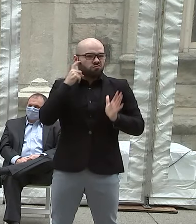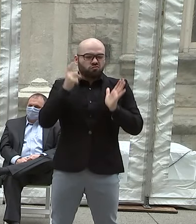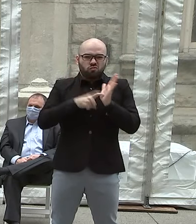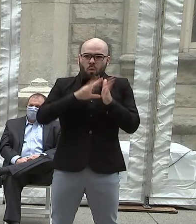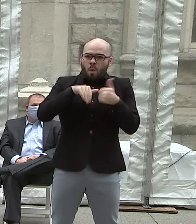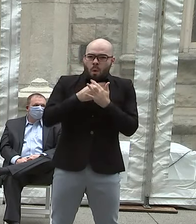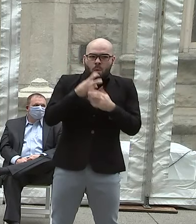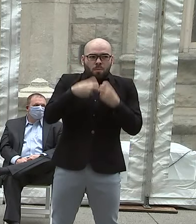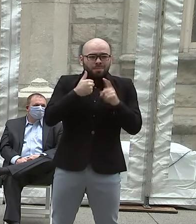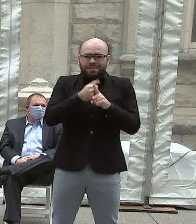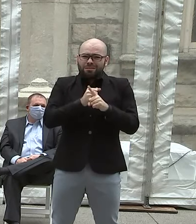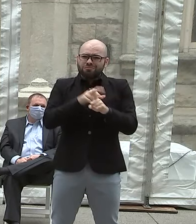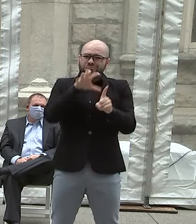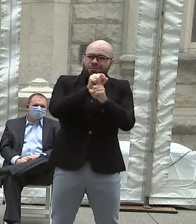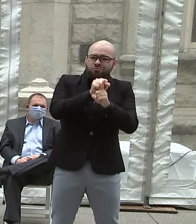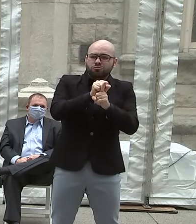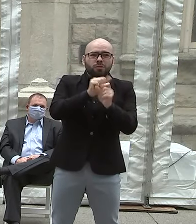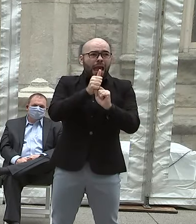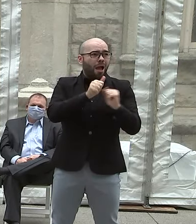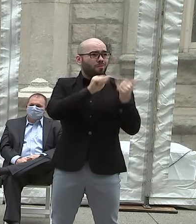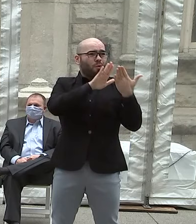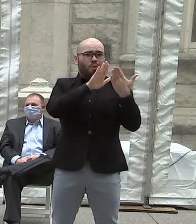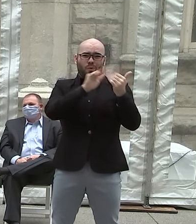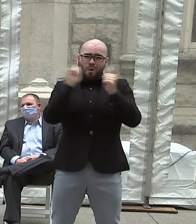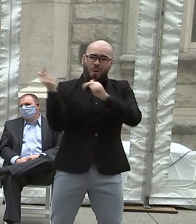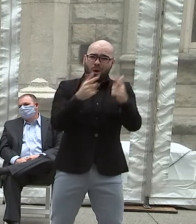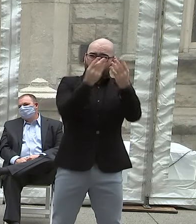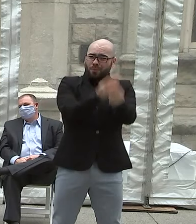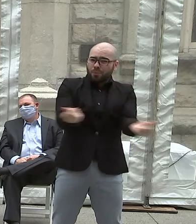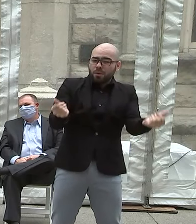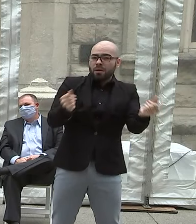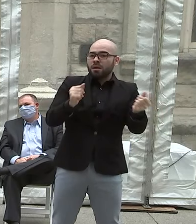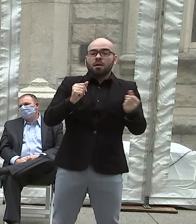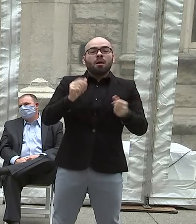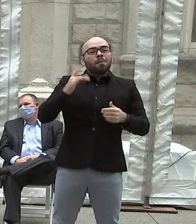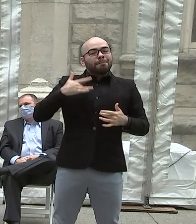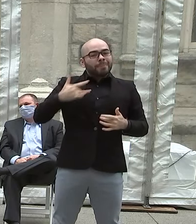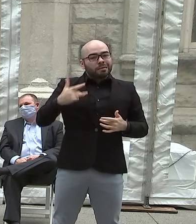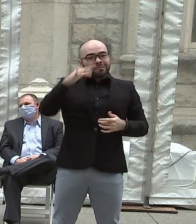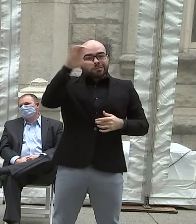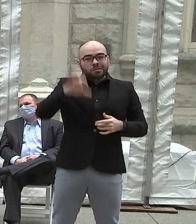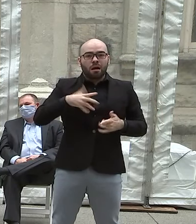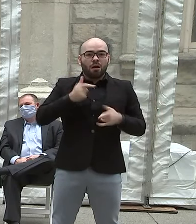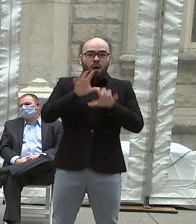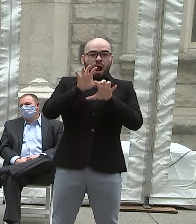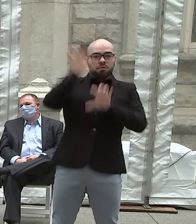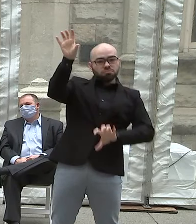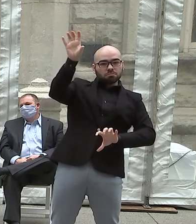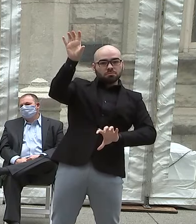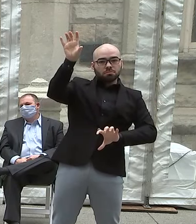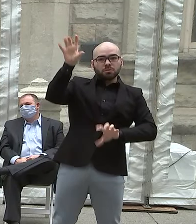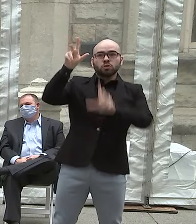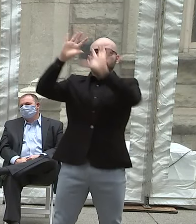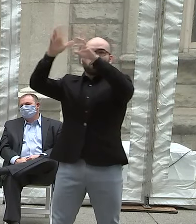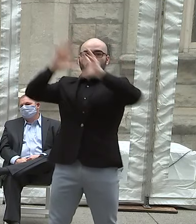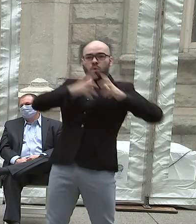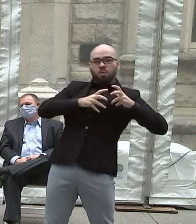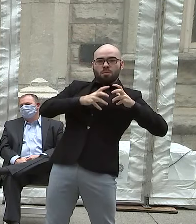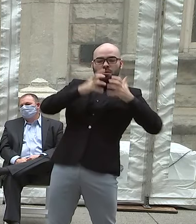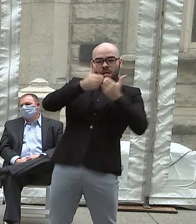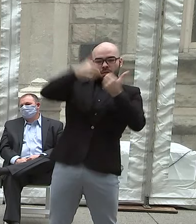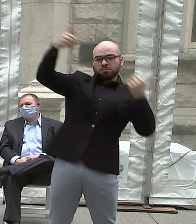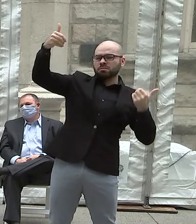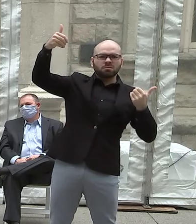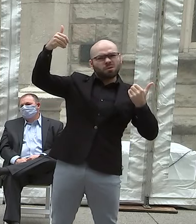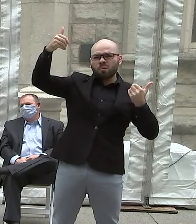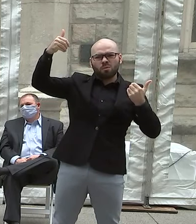for all of us to take part of as Chicagoans. We have been segmented into two different Chicagos over the last several years. We see each other in